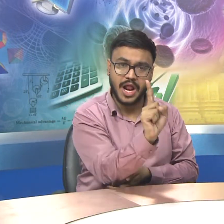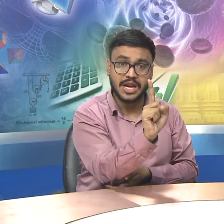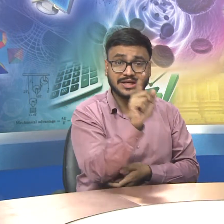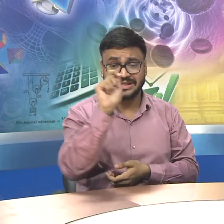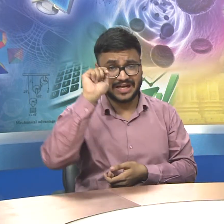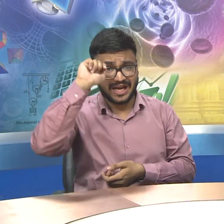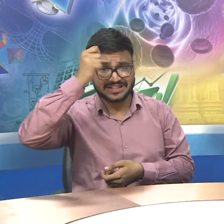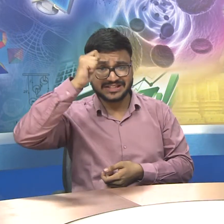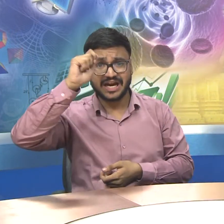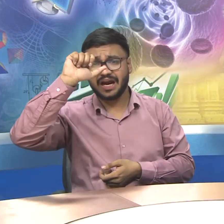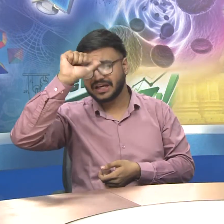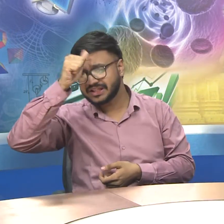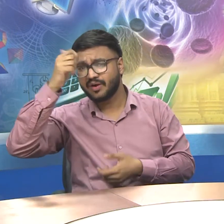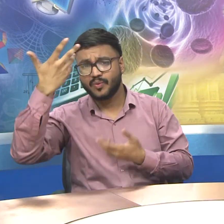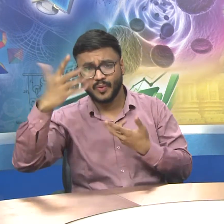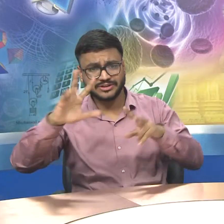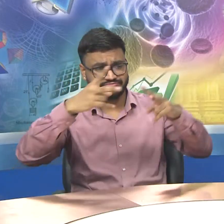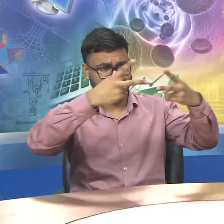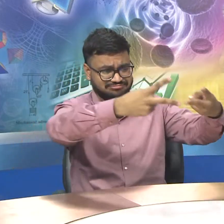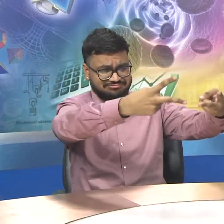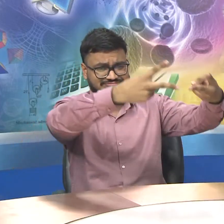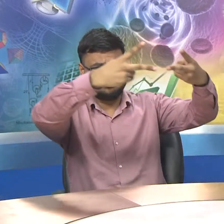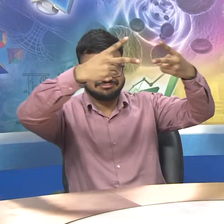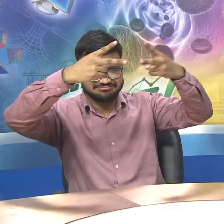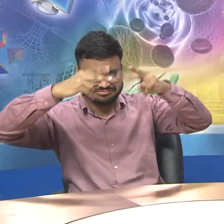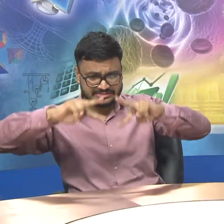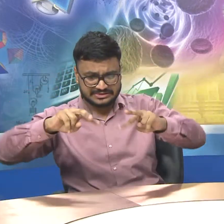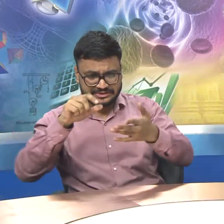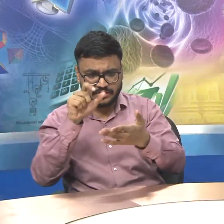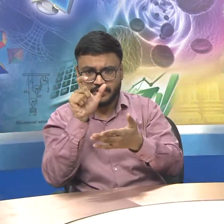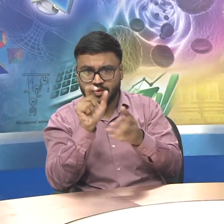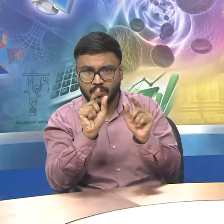with one word, whether it is English or Hindi.